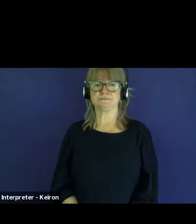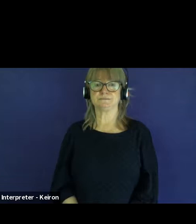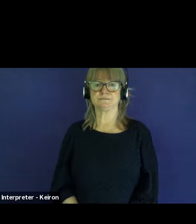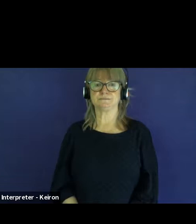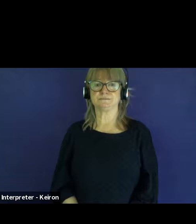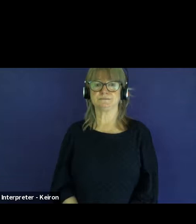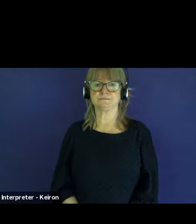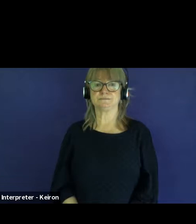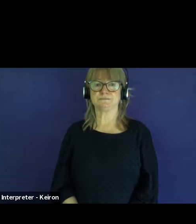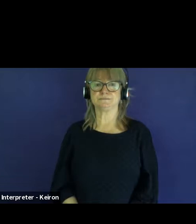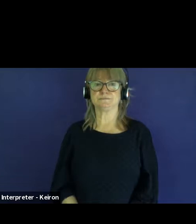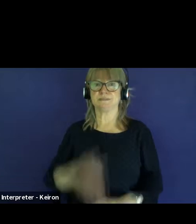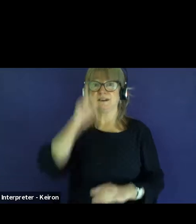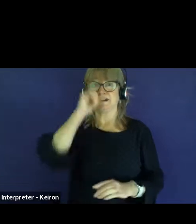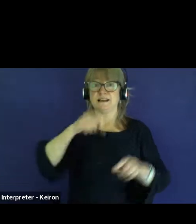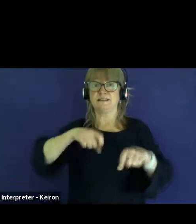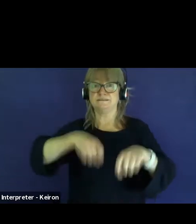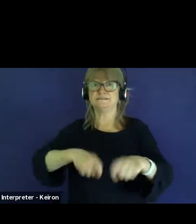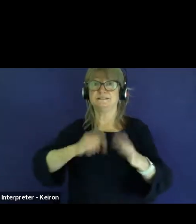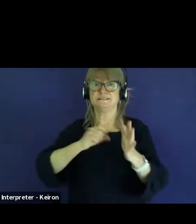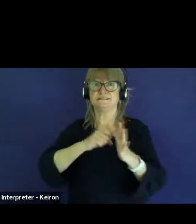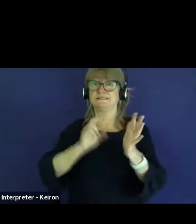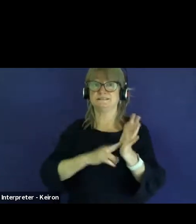Into our knees if we have to.